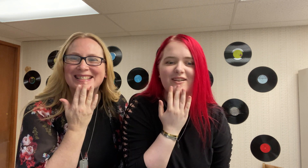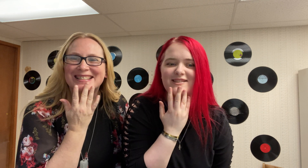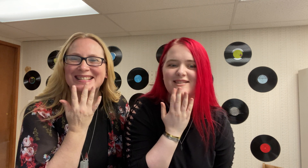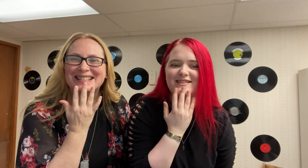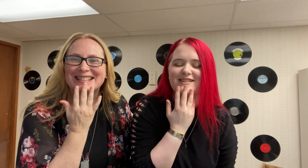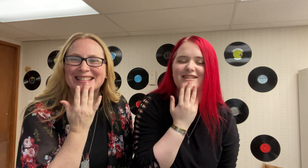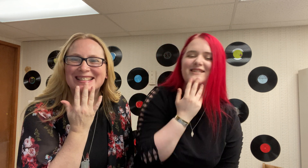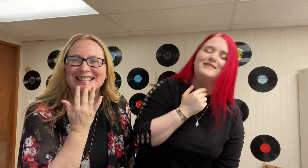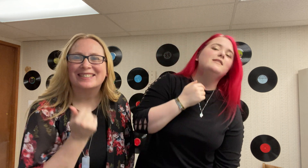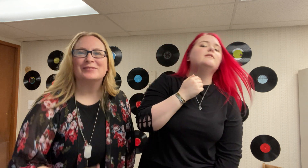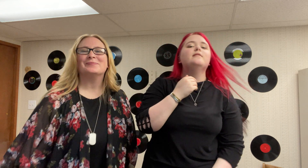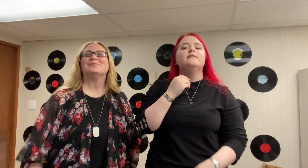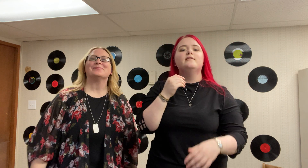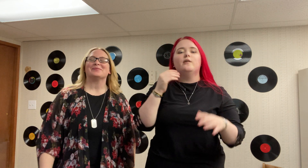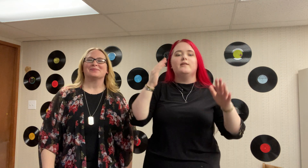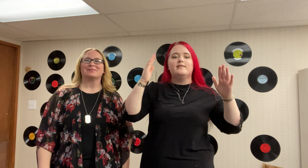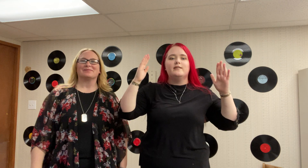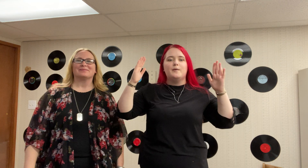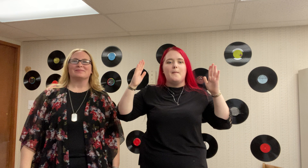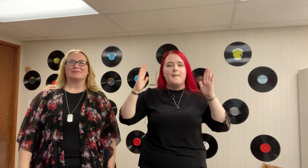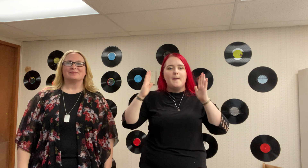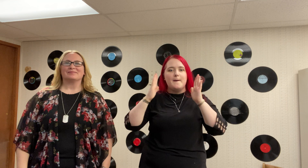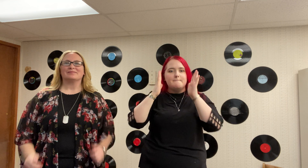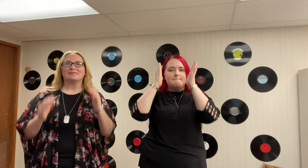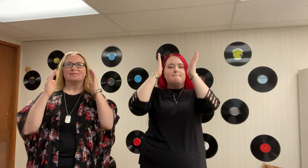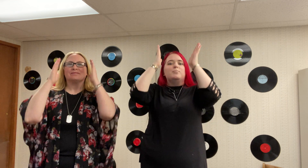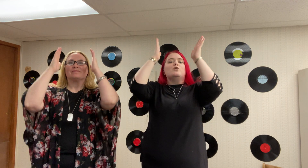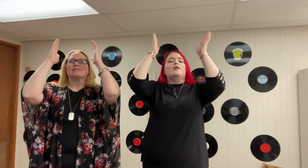fingers. So it's